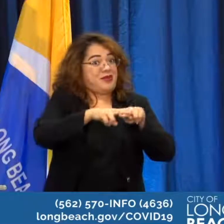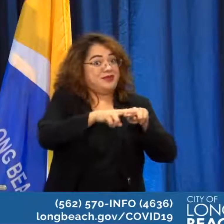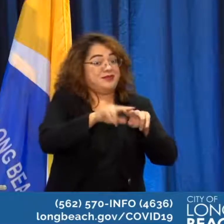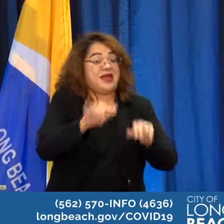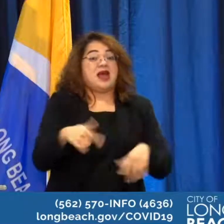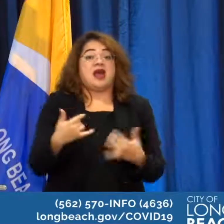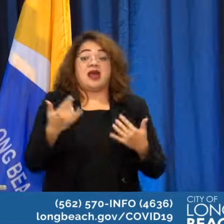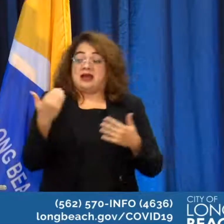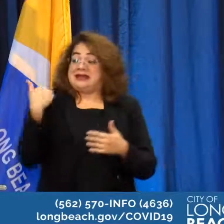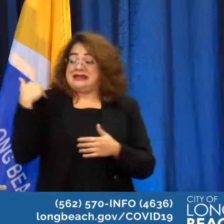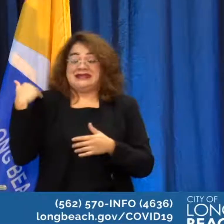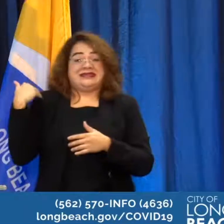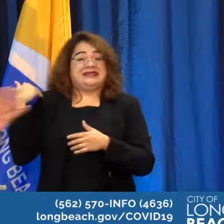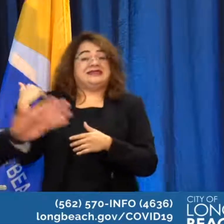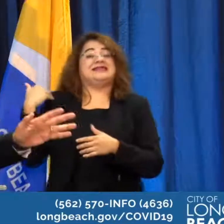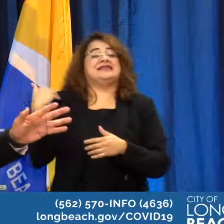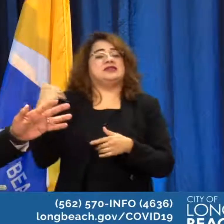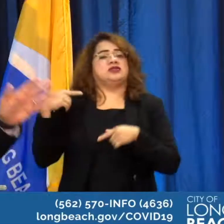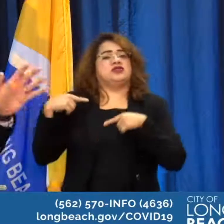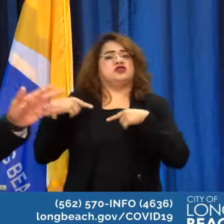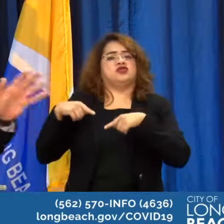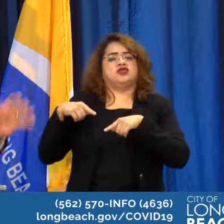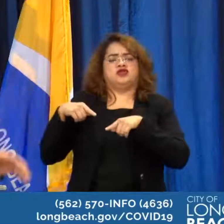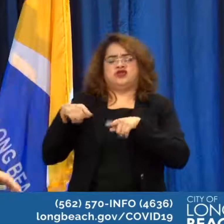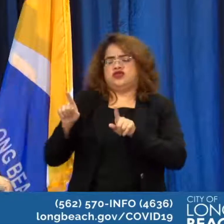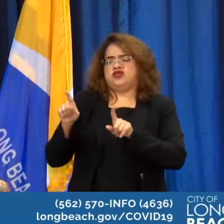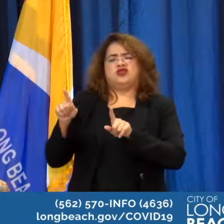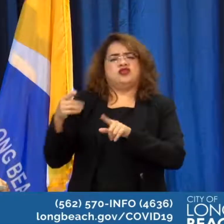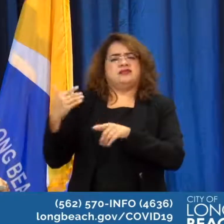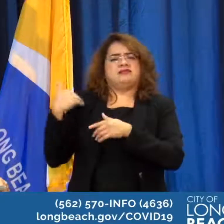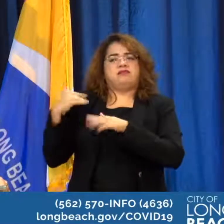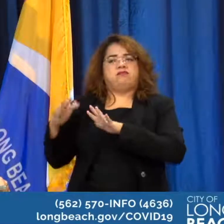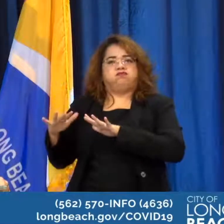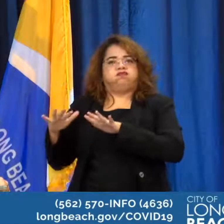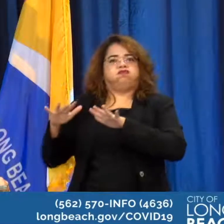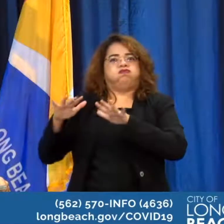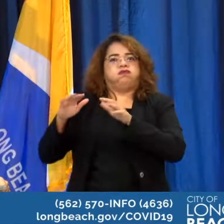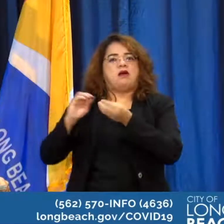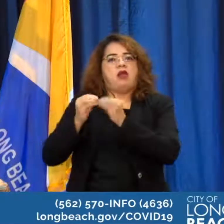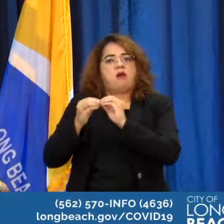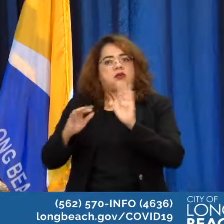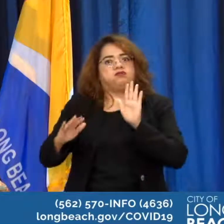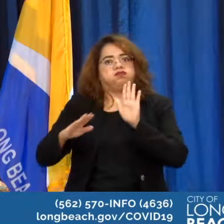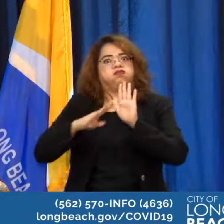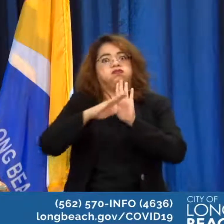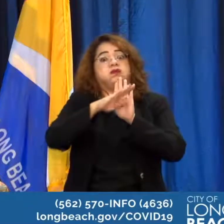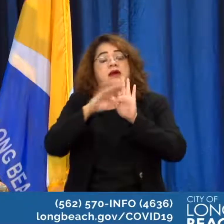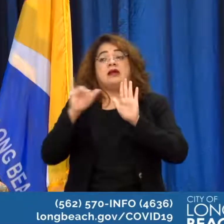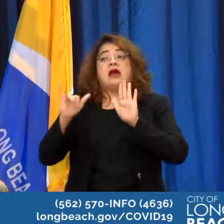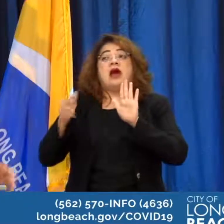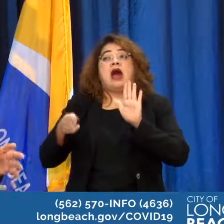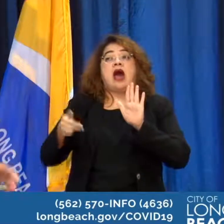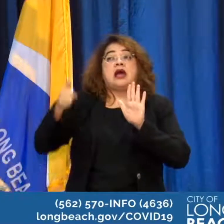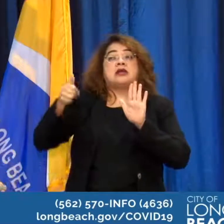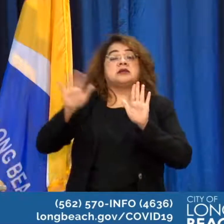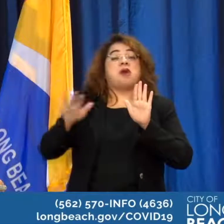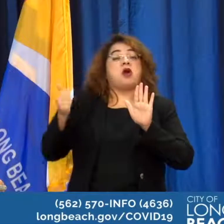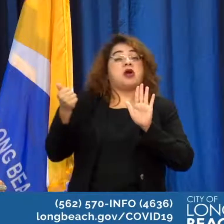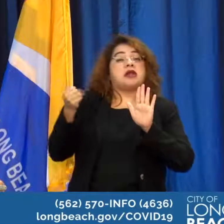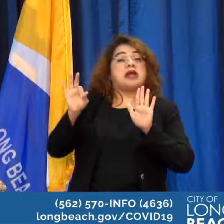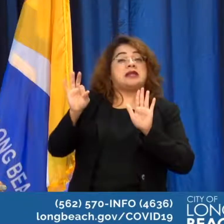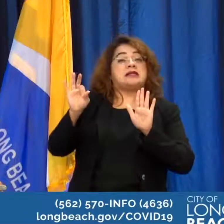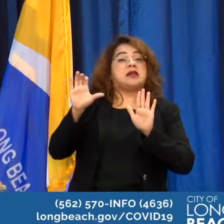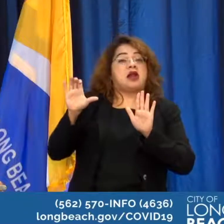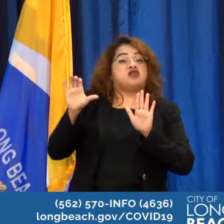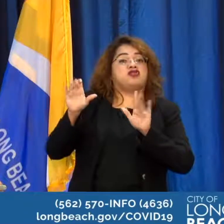Long Beach at its height during the last surge had done at its highest levels about